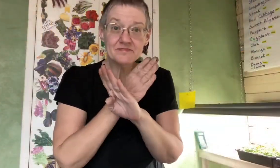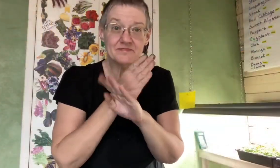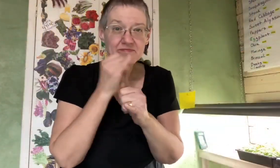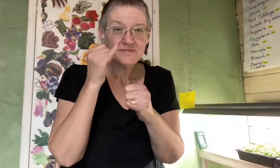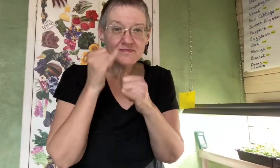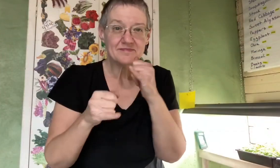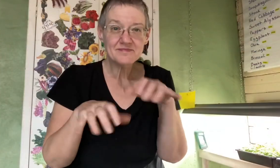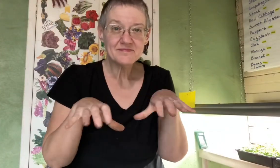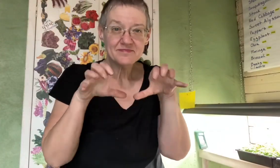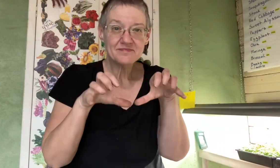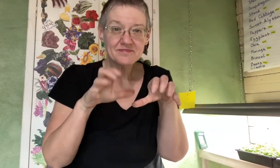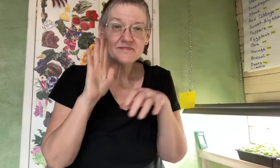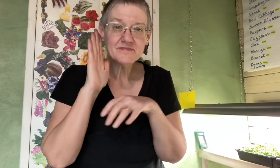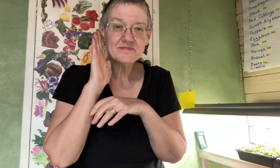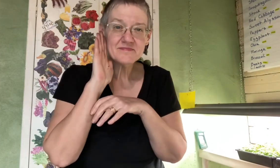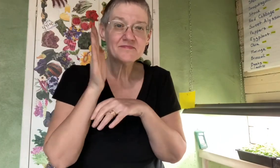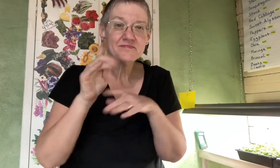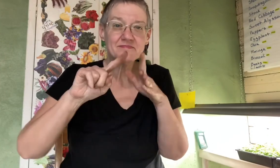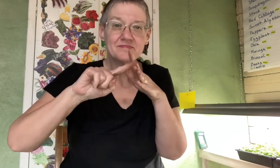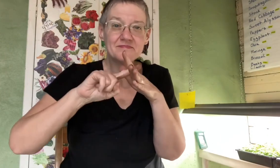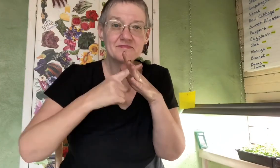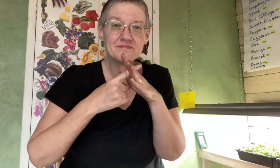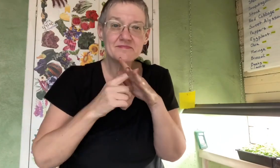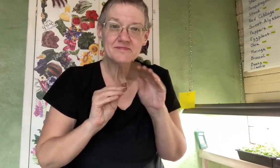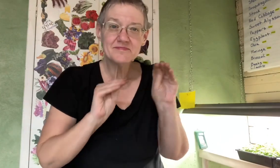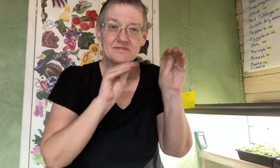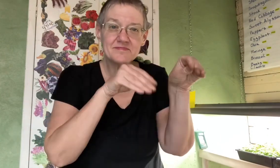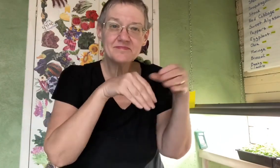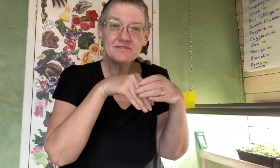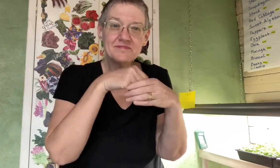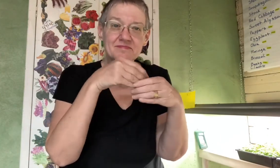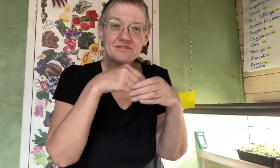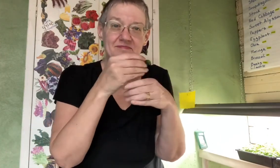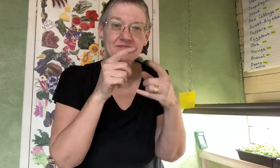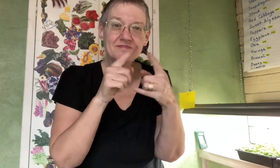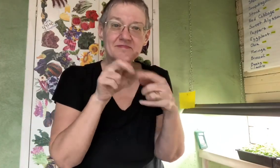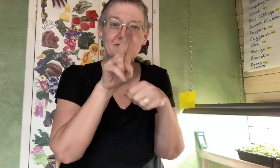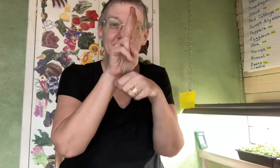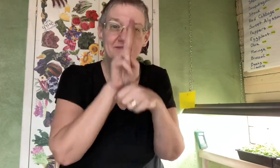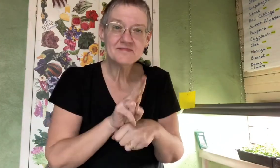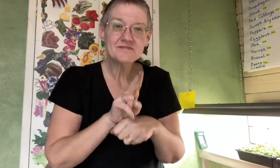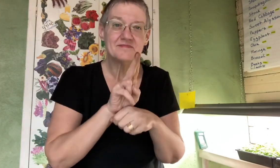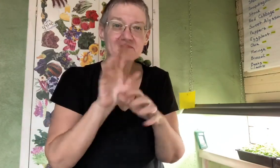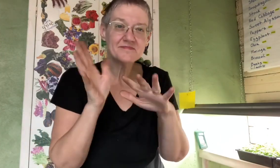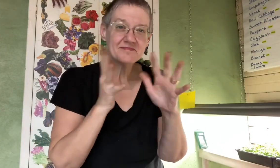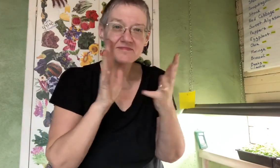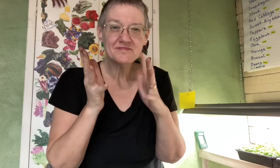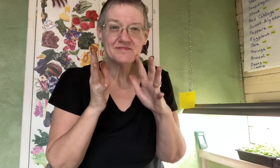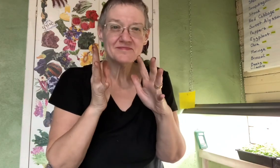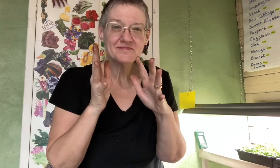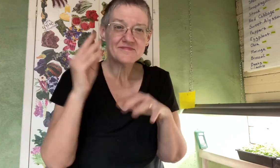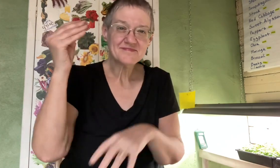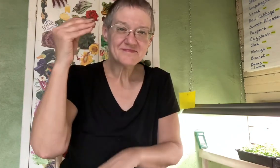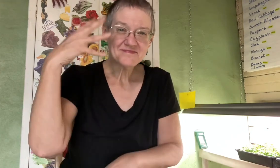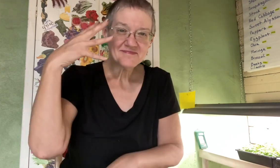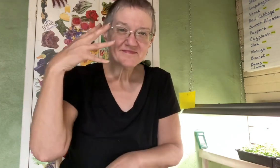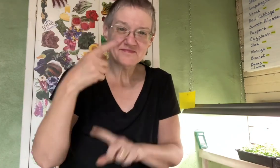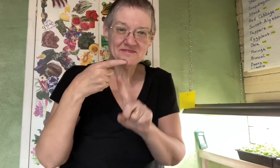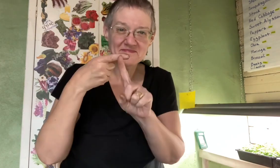And 4 weeks before our last frost, we're going to start hardening them off outside to get them used to the wind and the sun